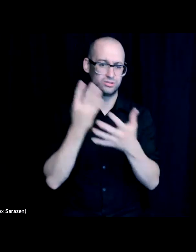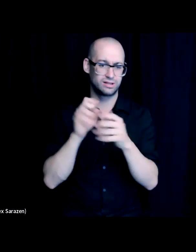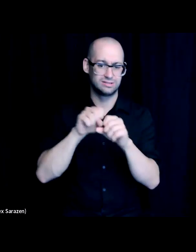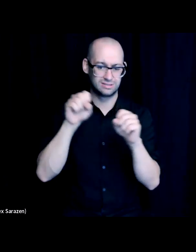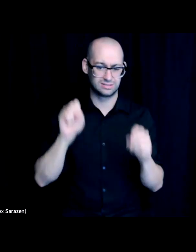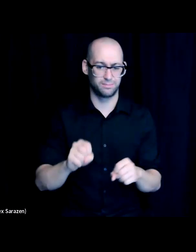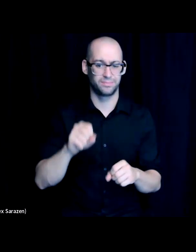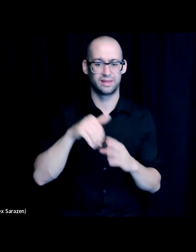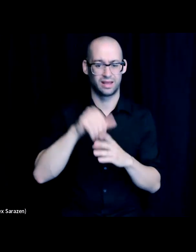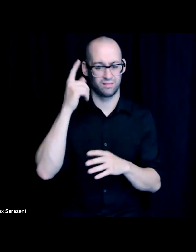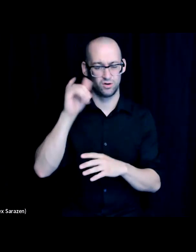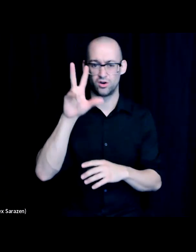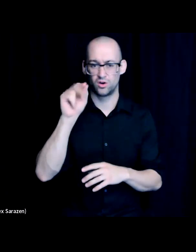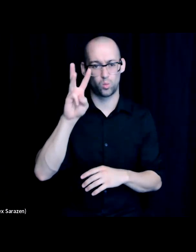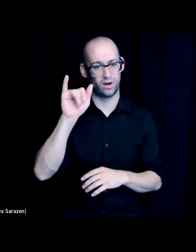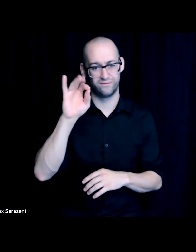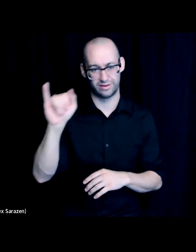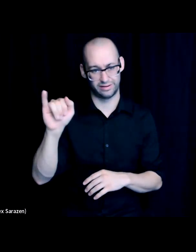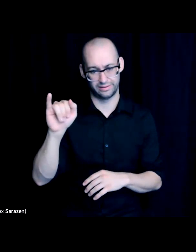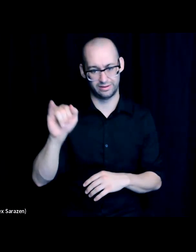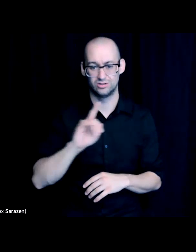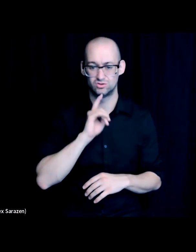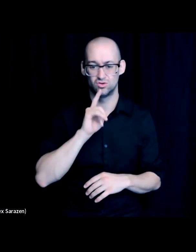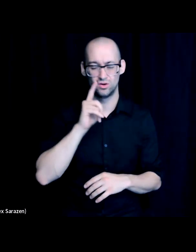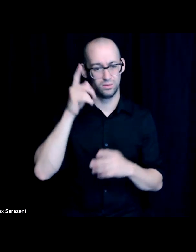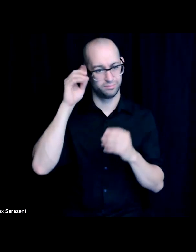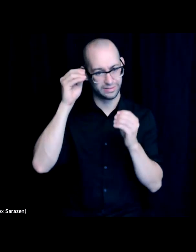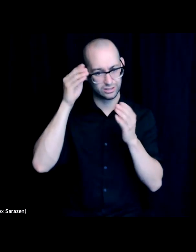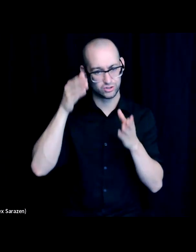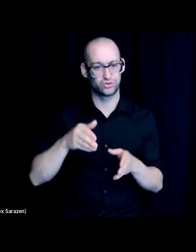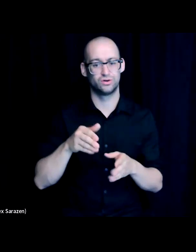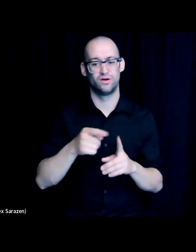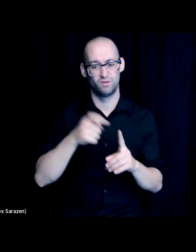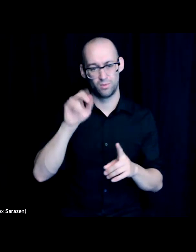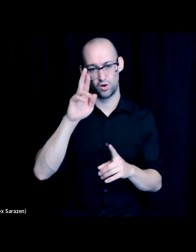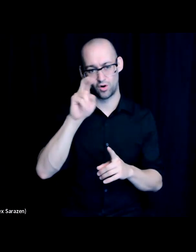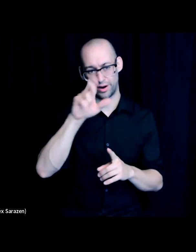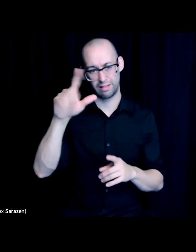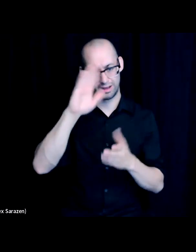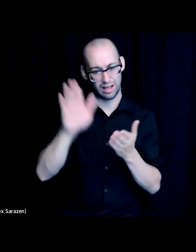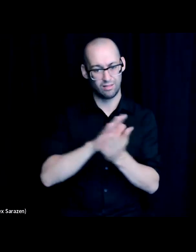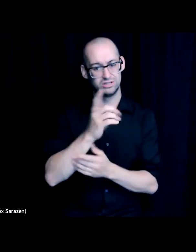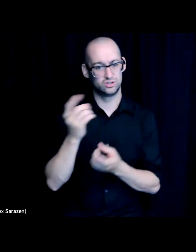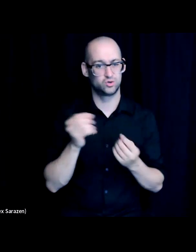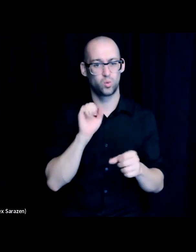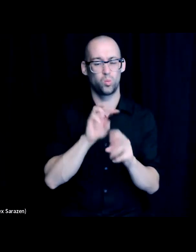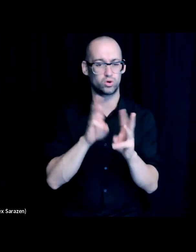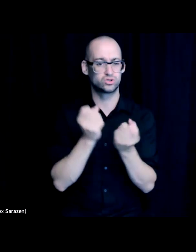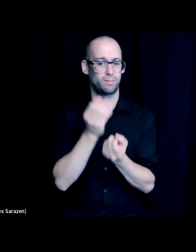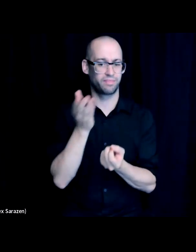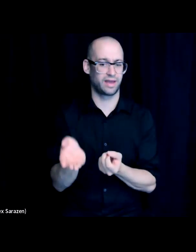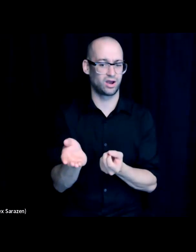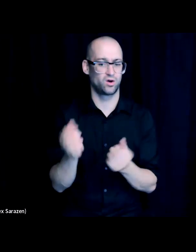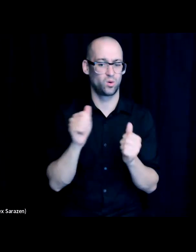no Wi-Fi. It is true that the professors there from Hartnell College, I just did a workshop there with some of the